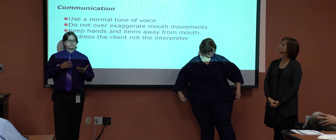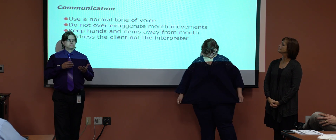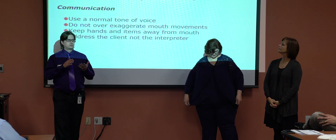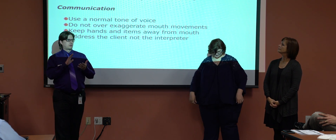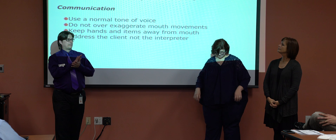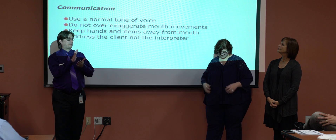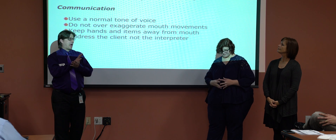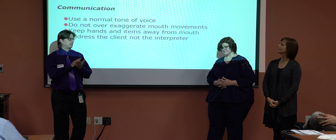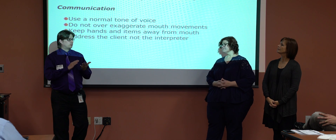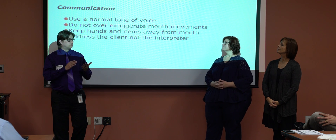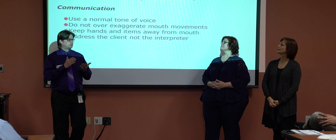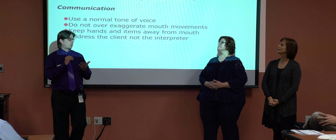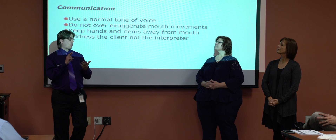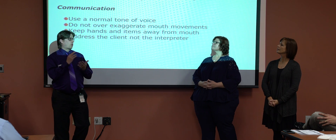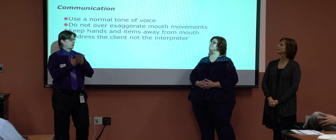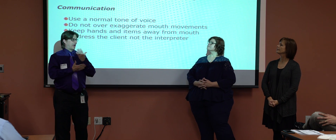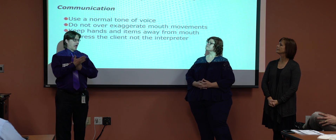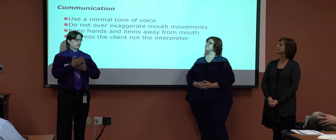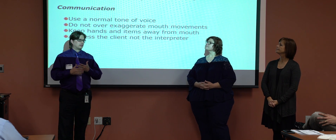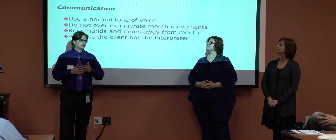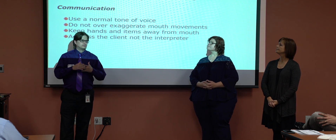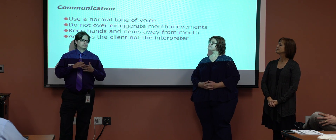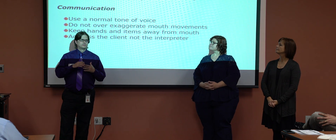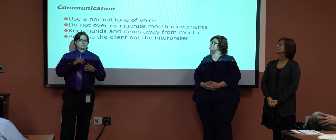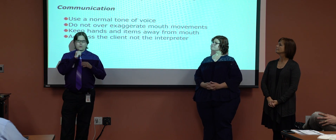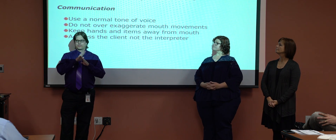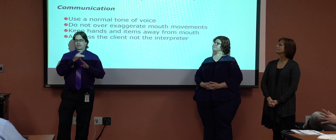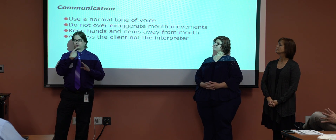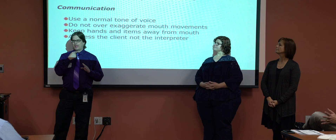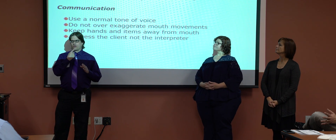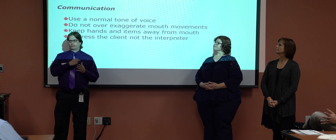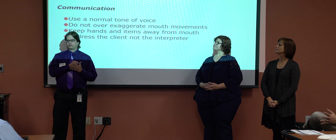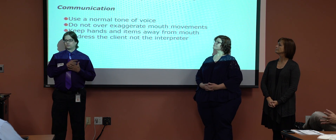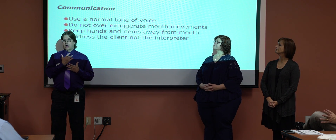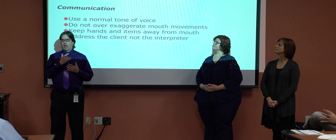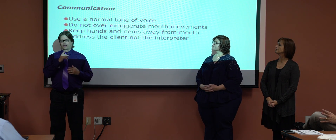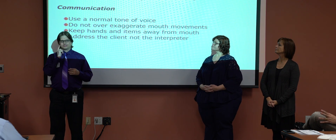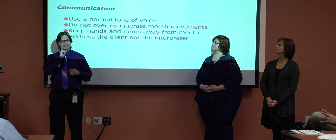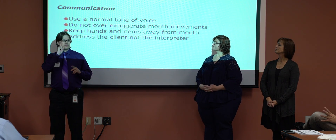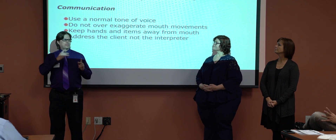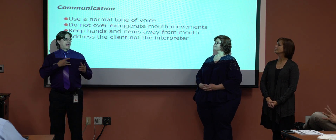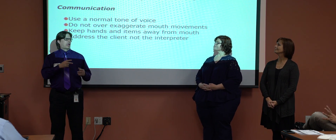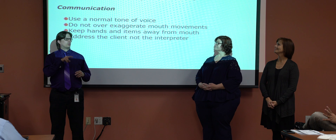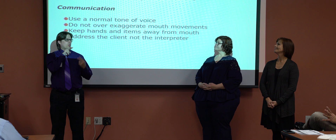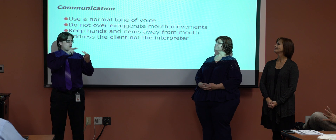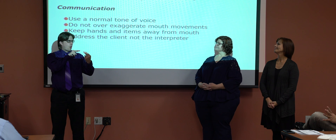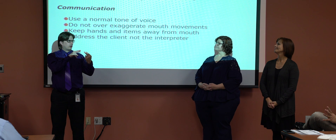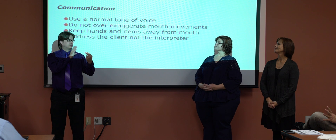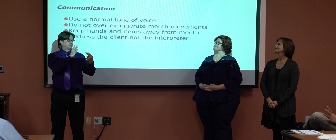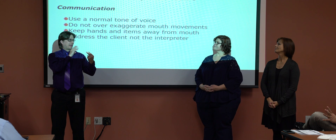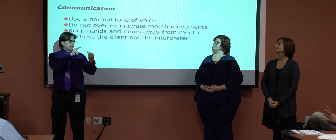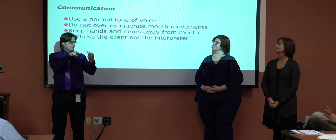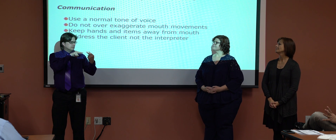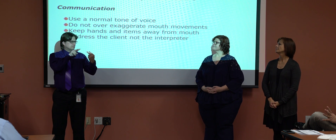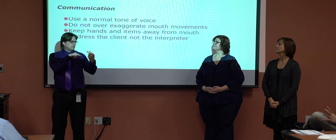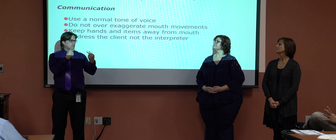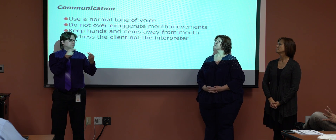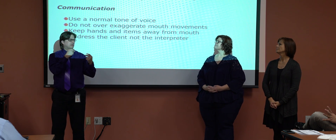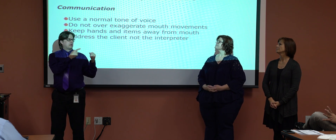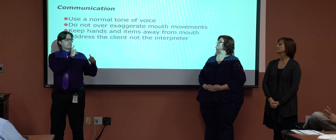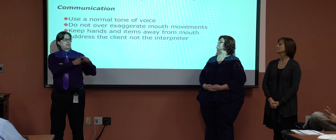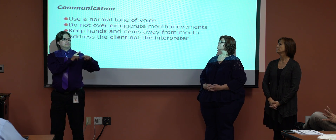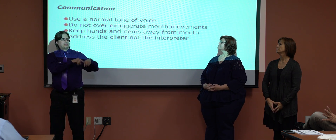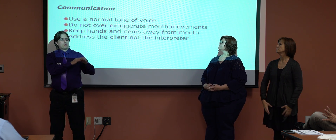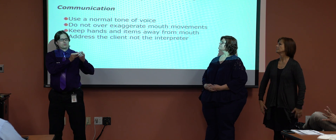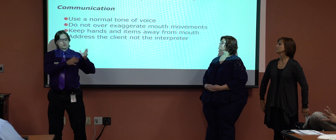So for the purpose of communication, pen and paper or your hand, you don't want anything in front of your mouth when